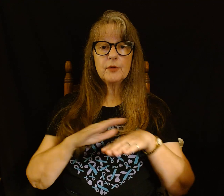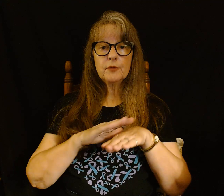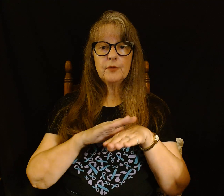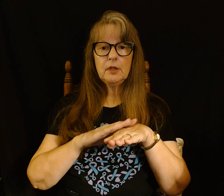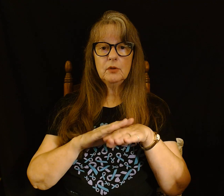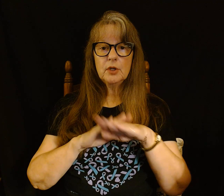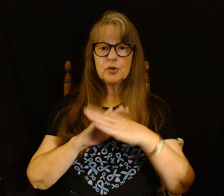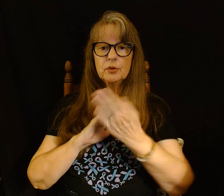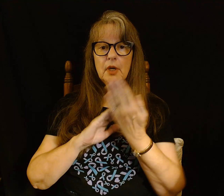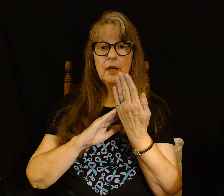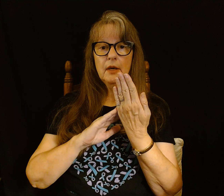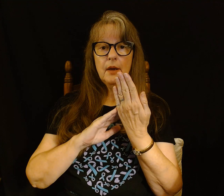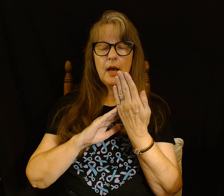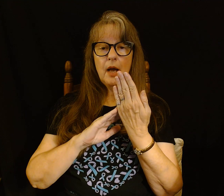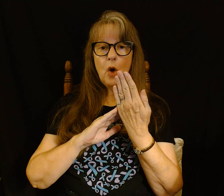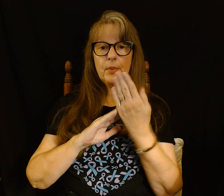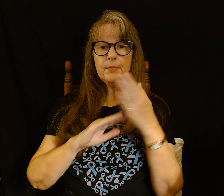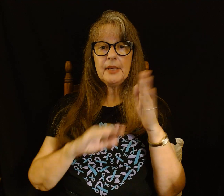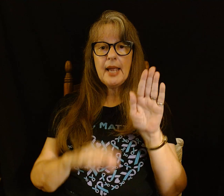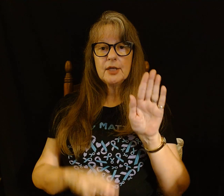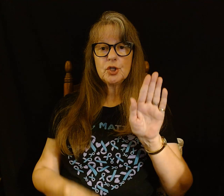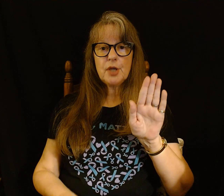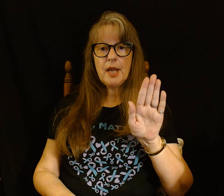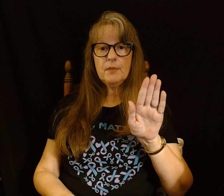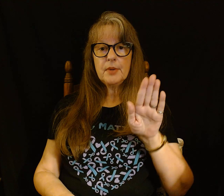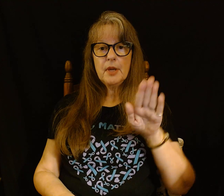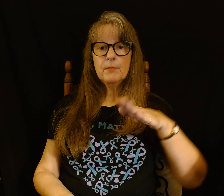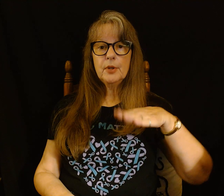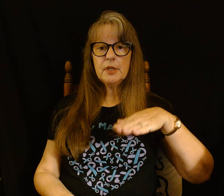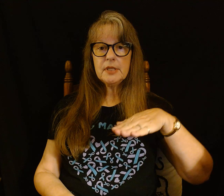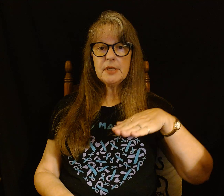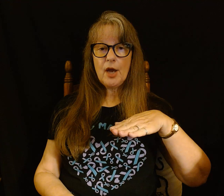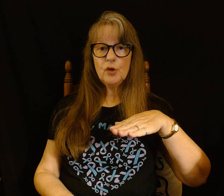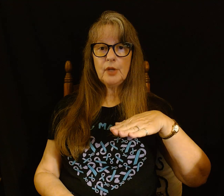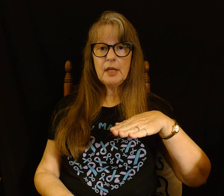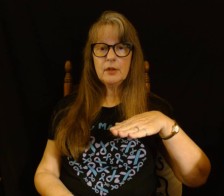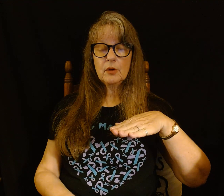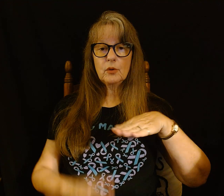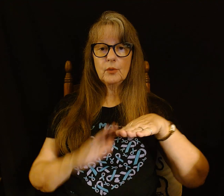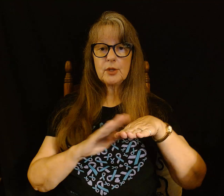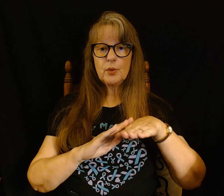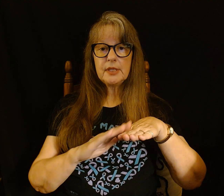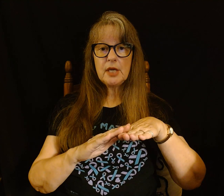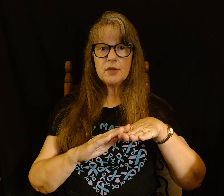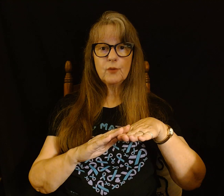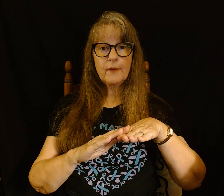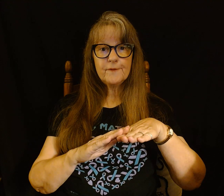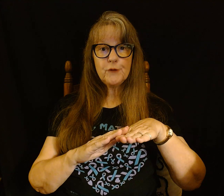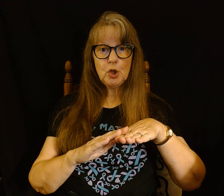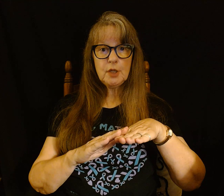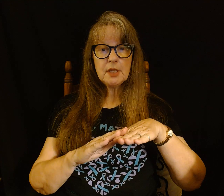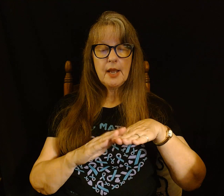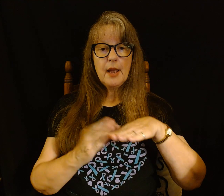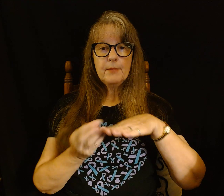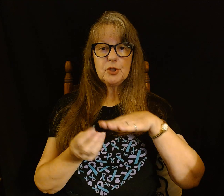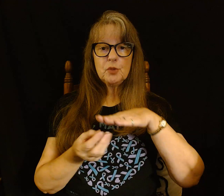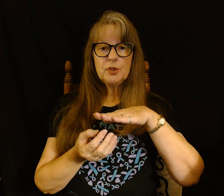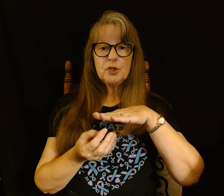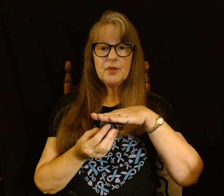feet, you get your open B hand shape, put it down in the correct orientation for a foot, but you would do